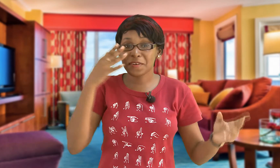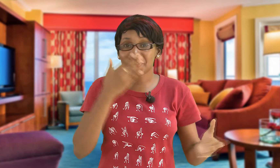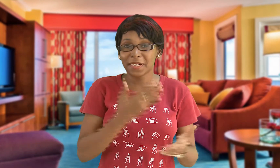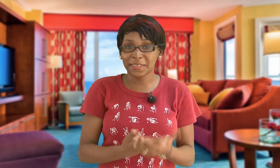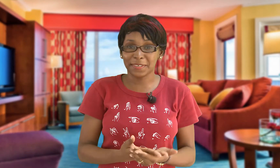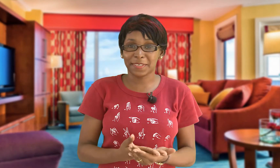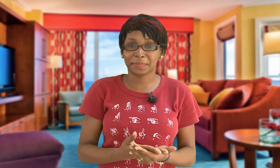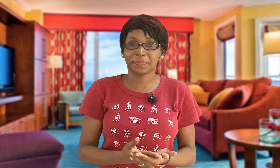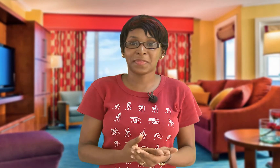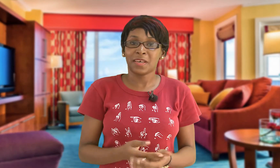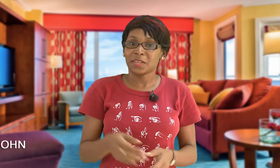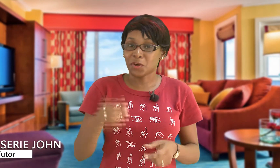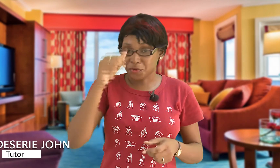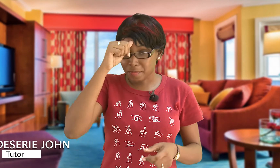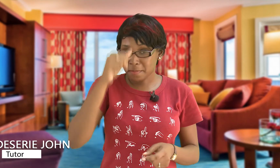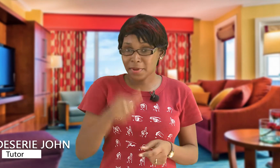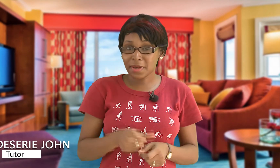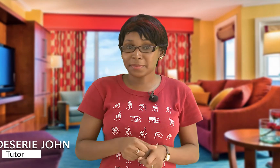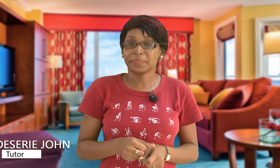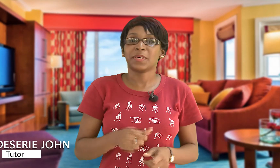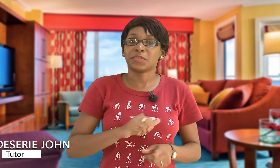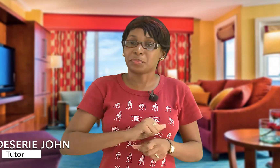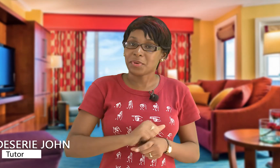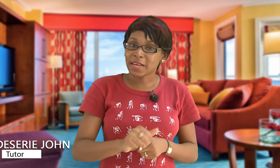Very good. Now remember to